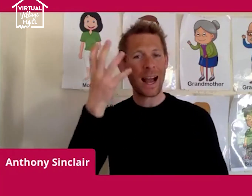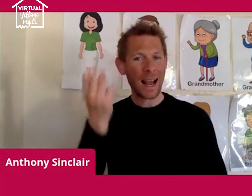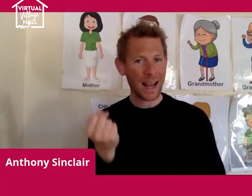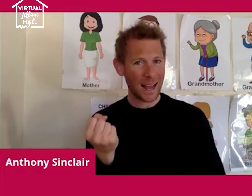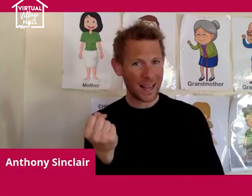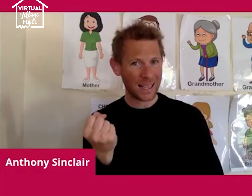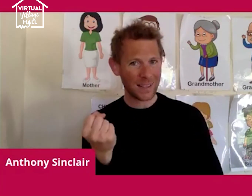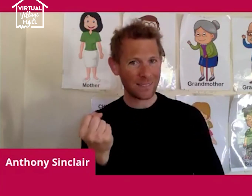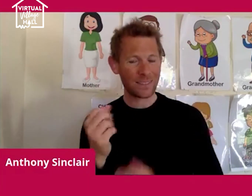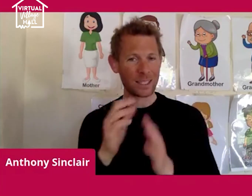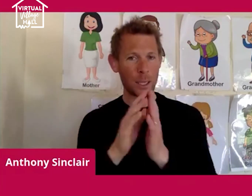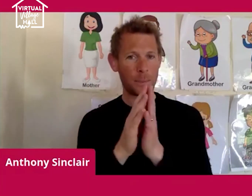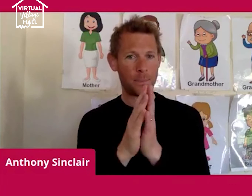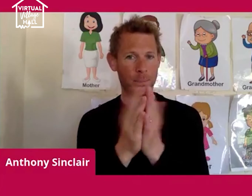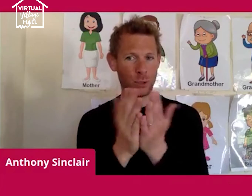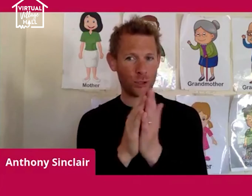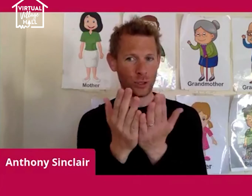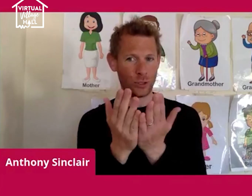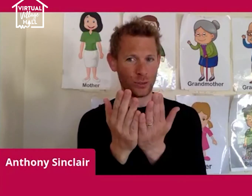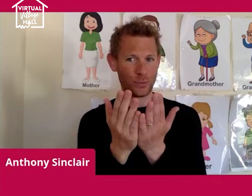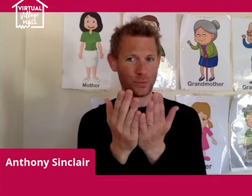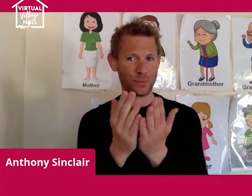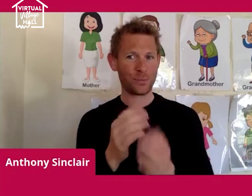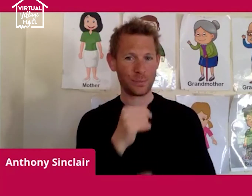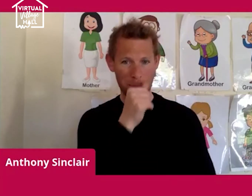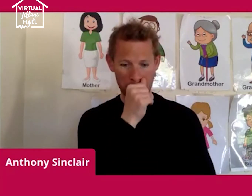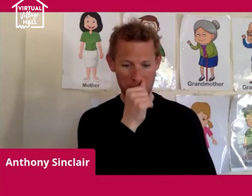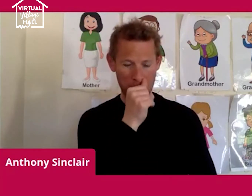I have a book.